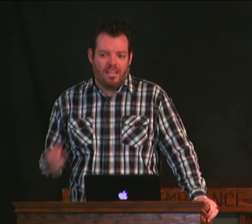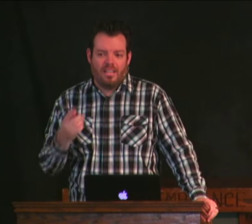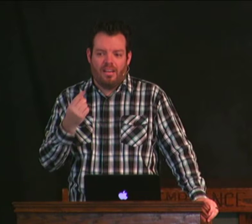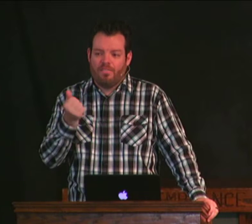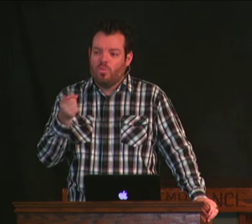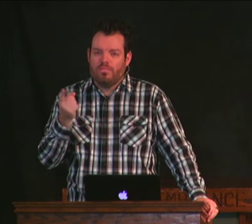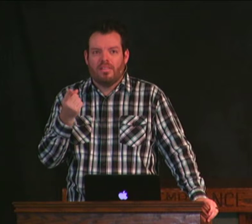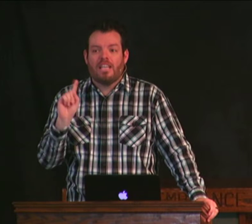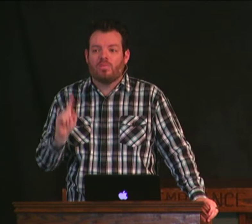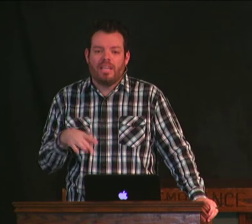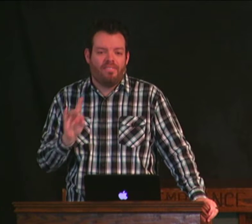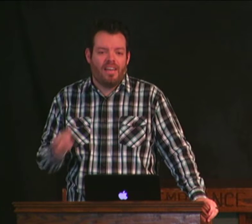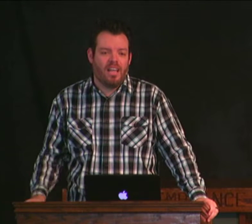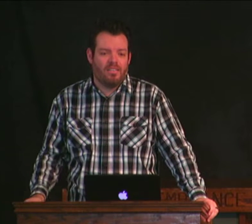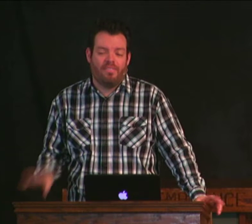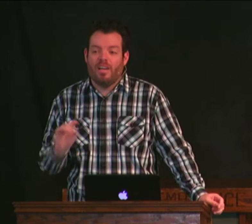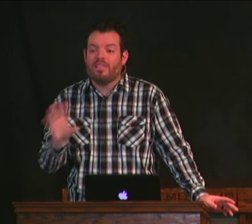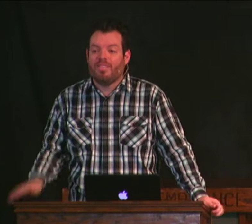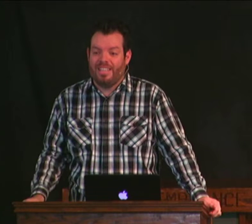And last week I found out they found nothing.